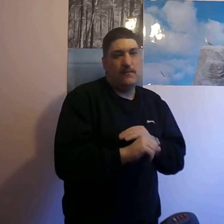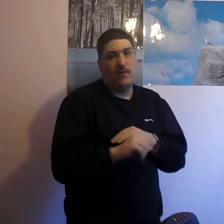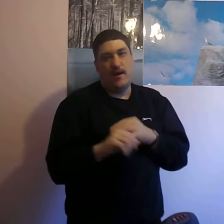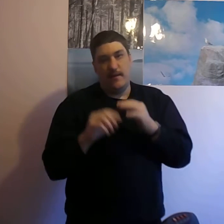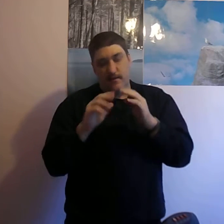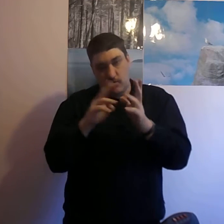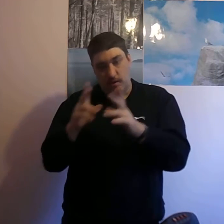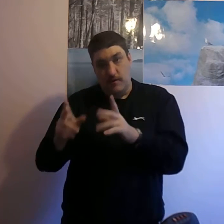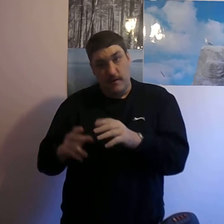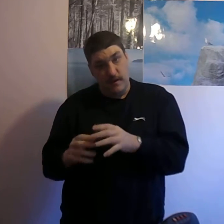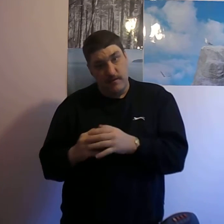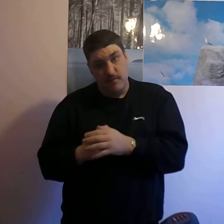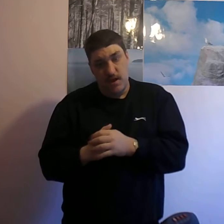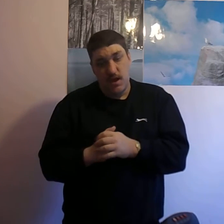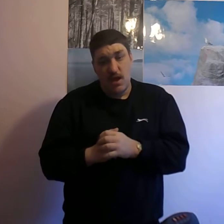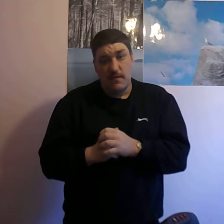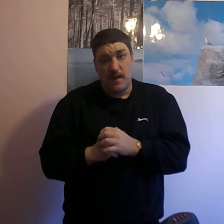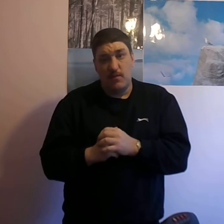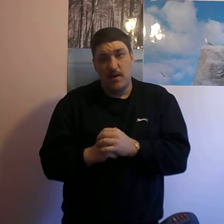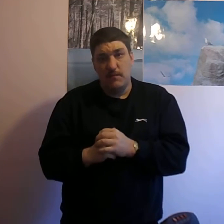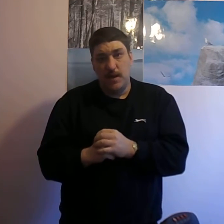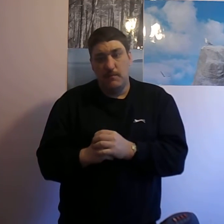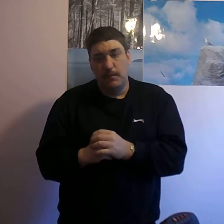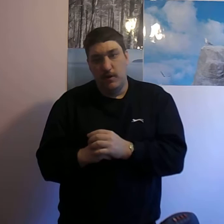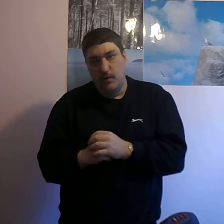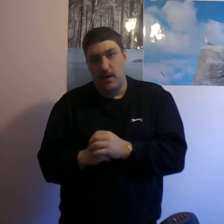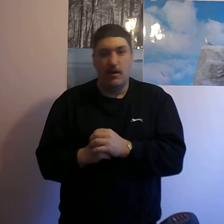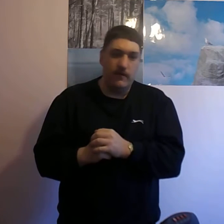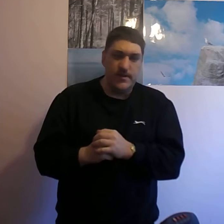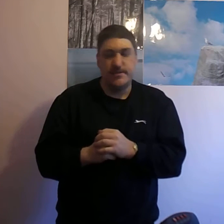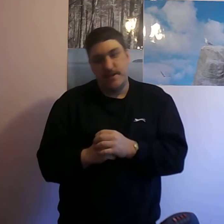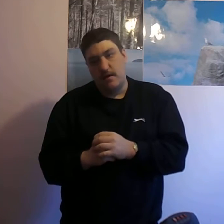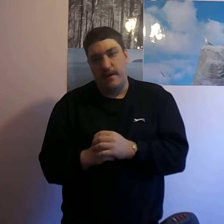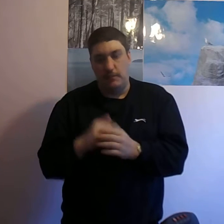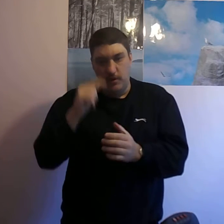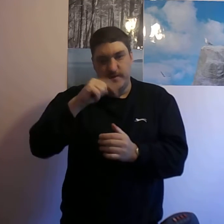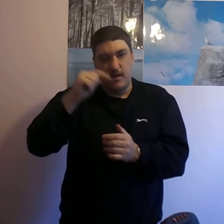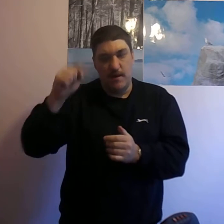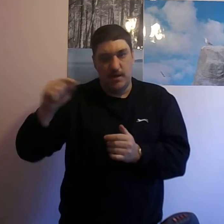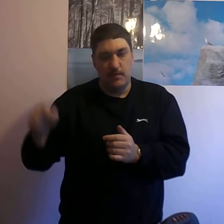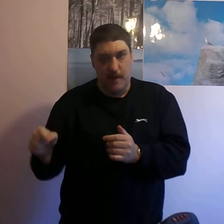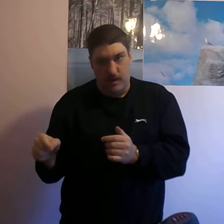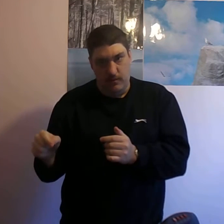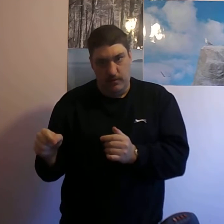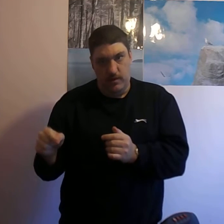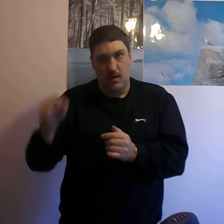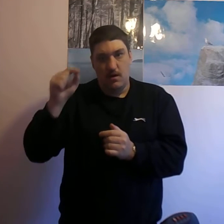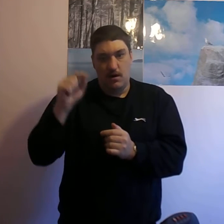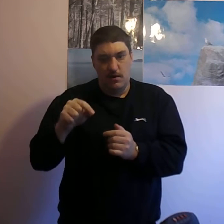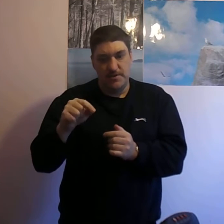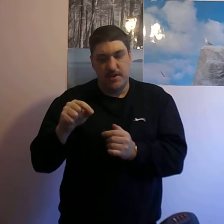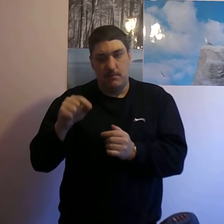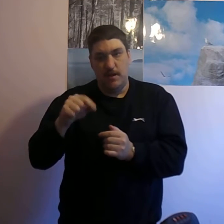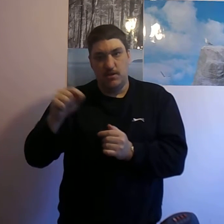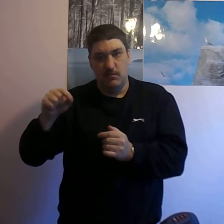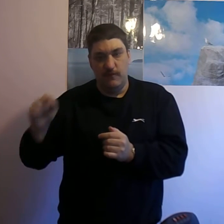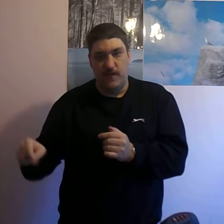where they're talking about the history, that's when you meet Blue and Orange Gel. Now Blue Gel makes you bounce, Orange Gel makes you move